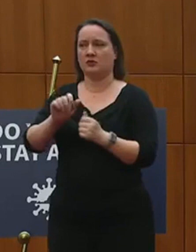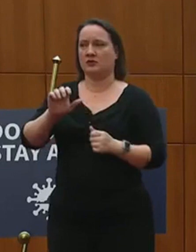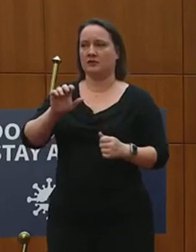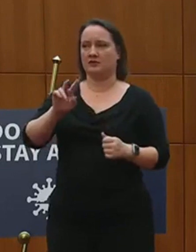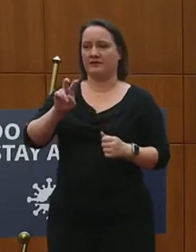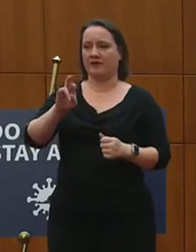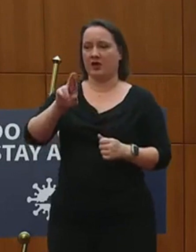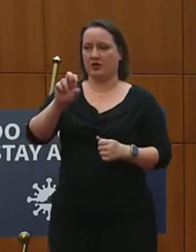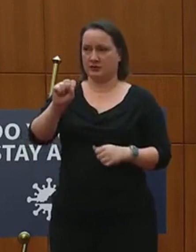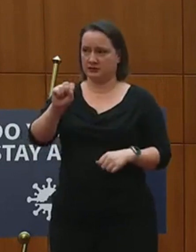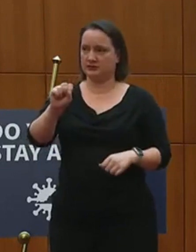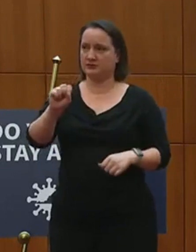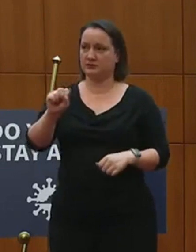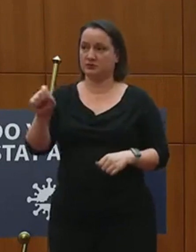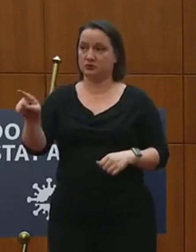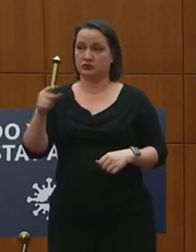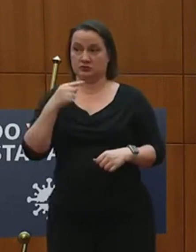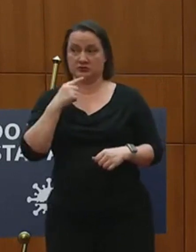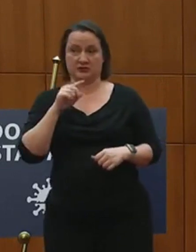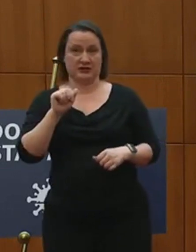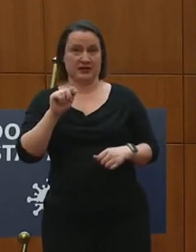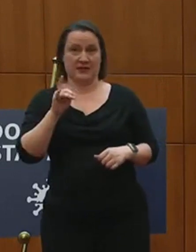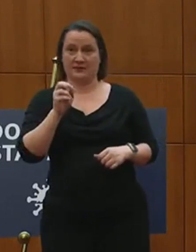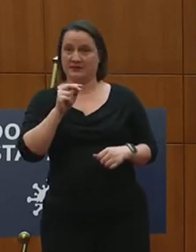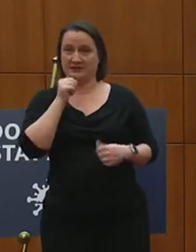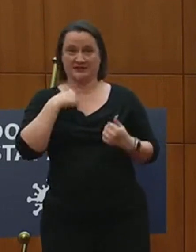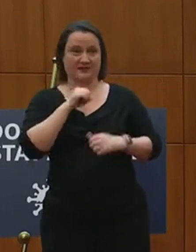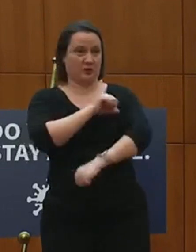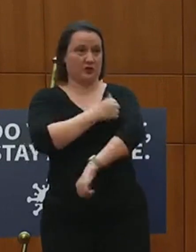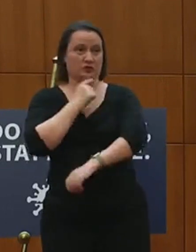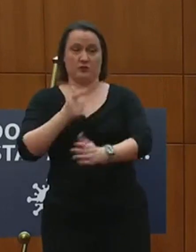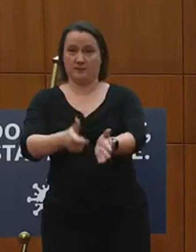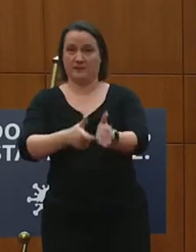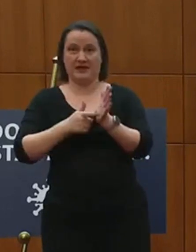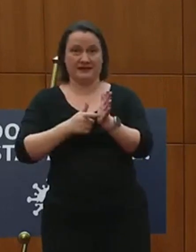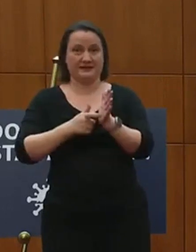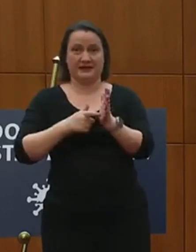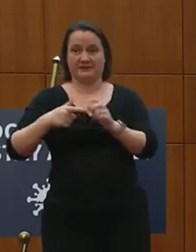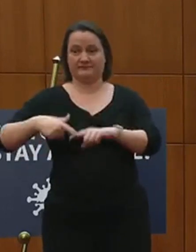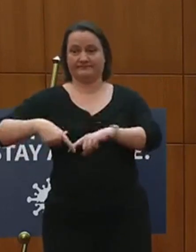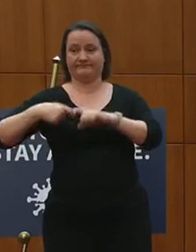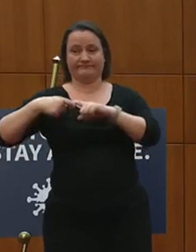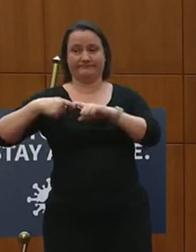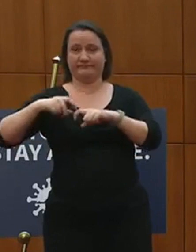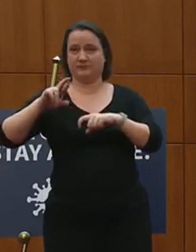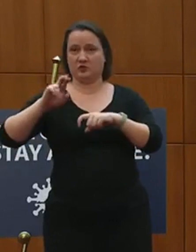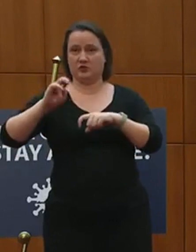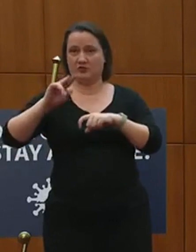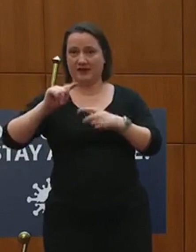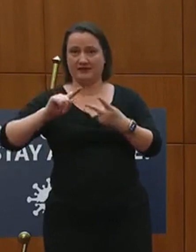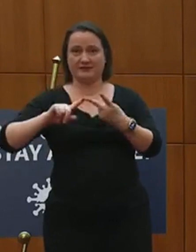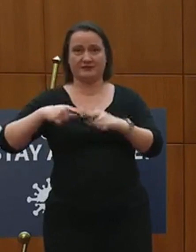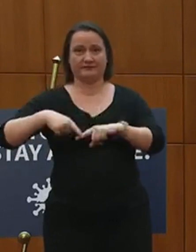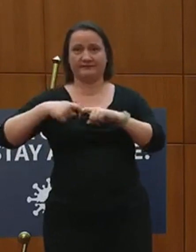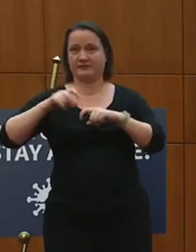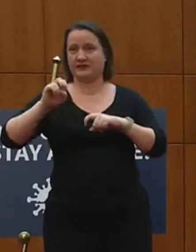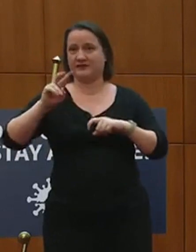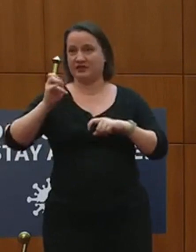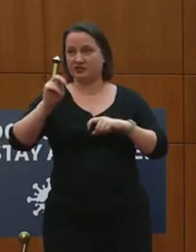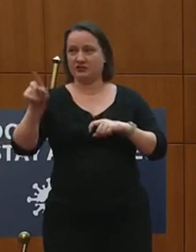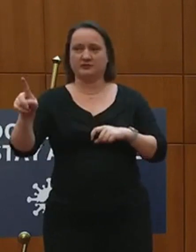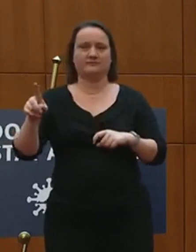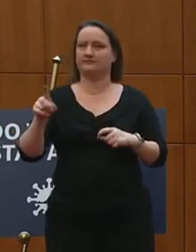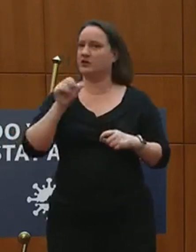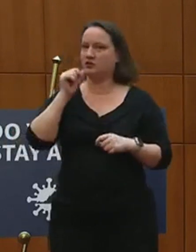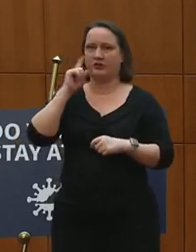sorry, the administration does not have the authority to mandate rent and eviction freezes? I do not believe that he has the authority. But